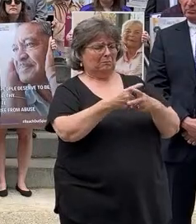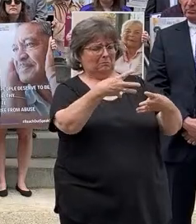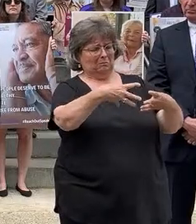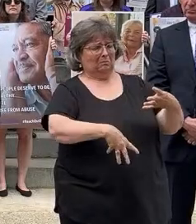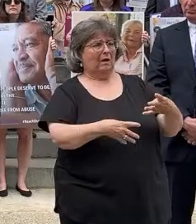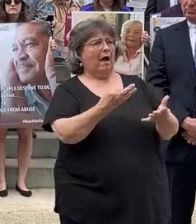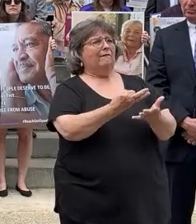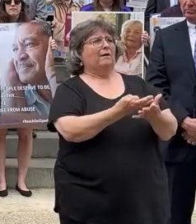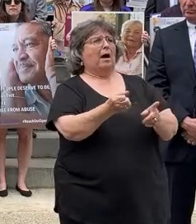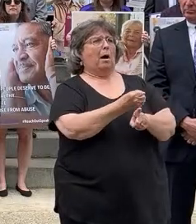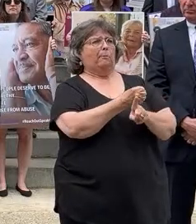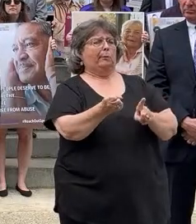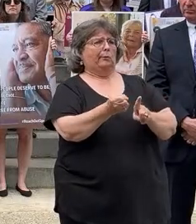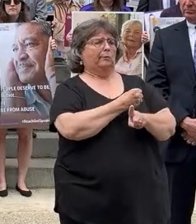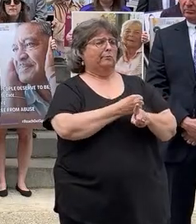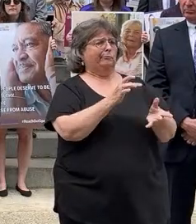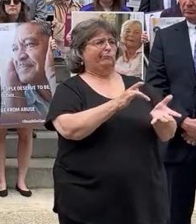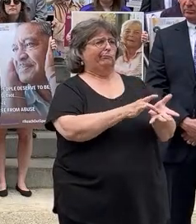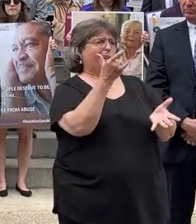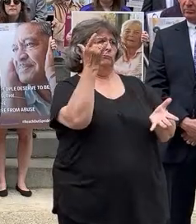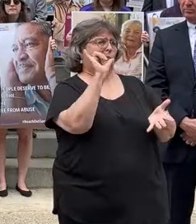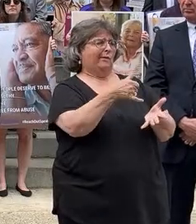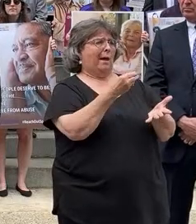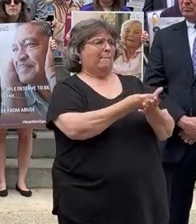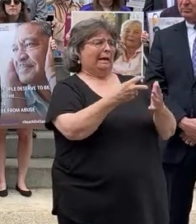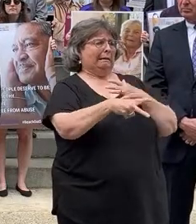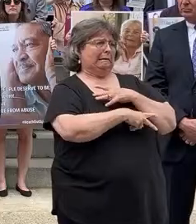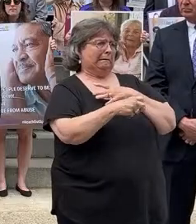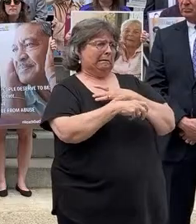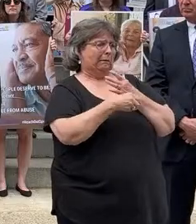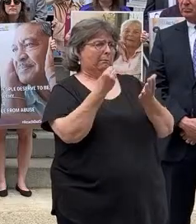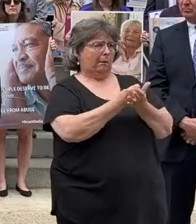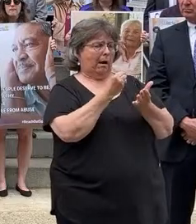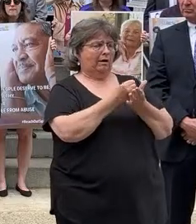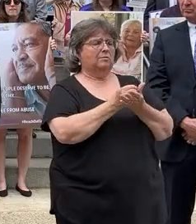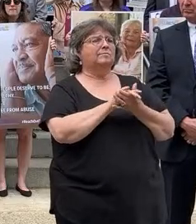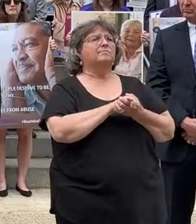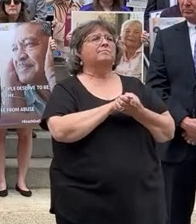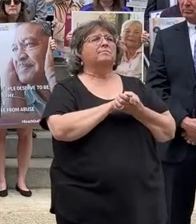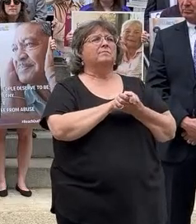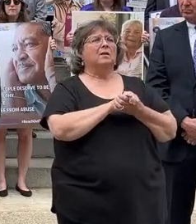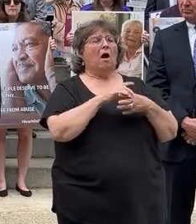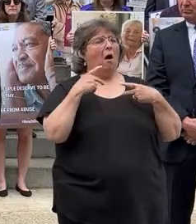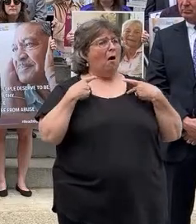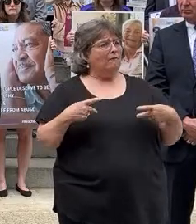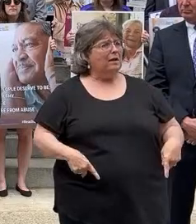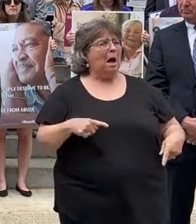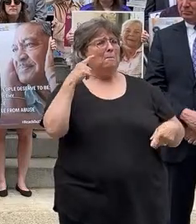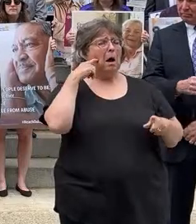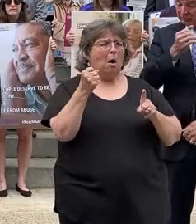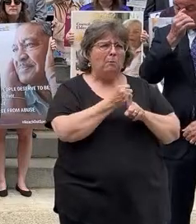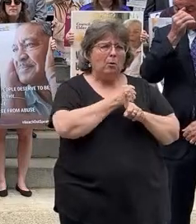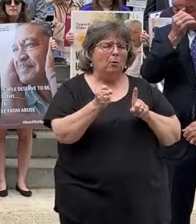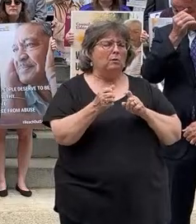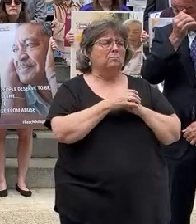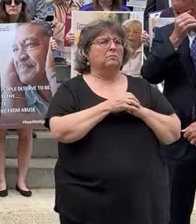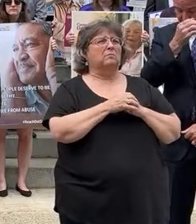in financial abuse, in which they take advantage of them and steal their hard-earned money. It can be physical and mental abuse.